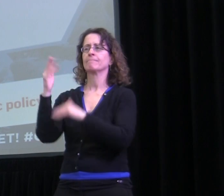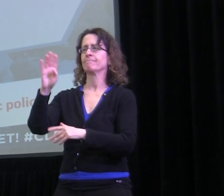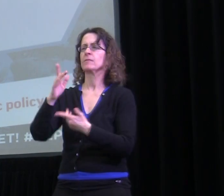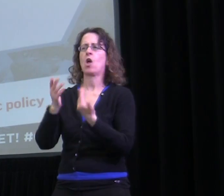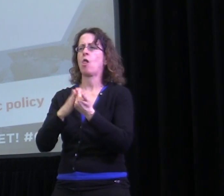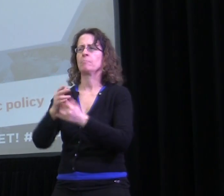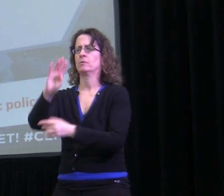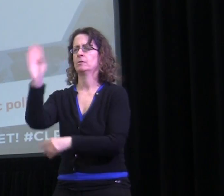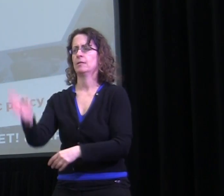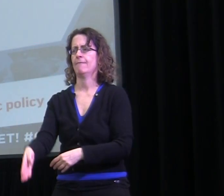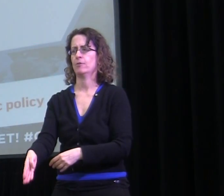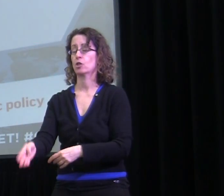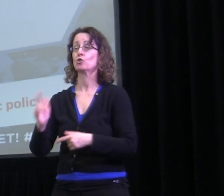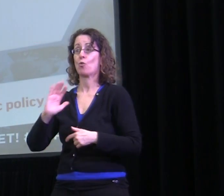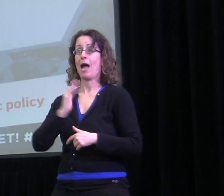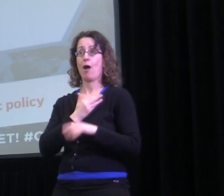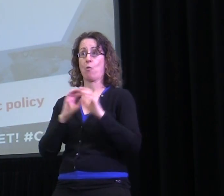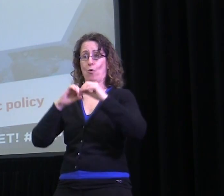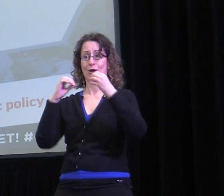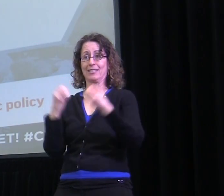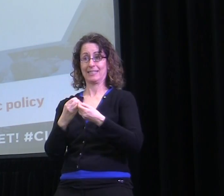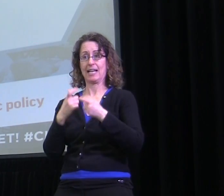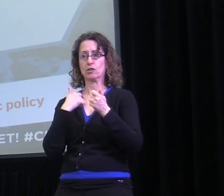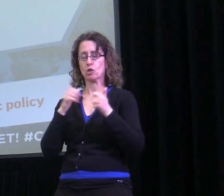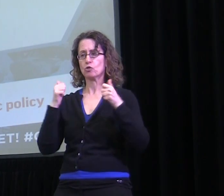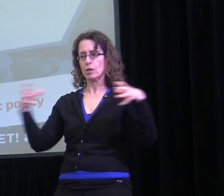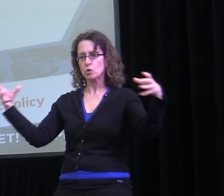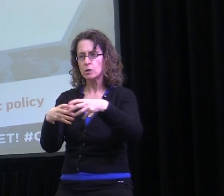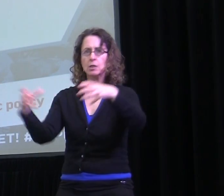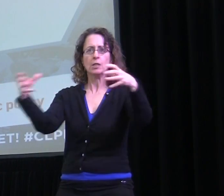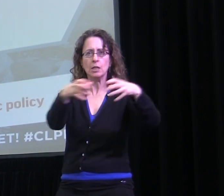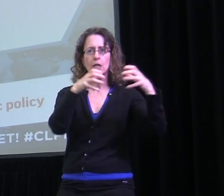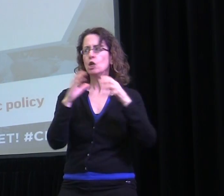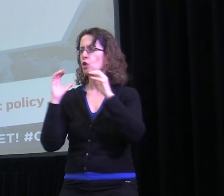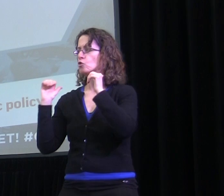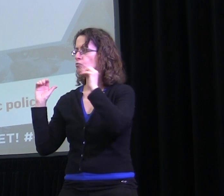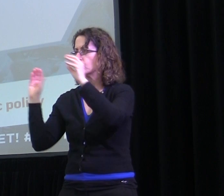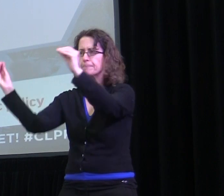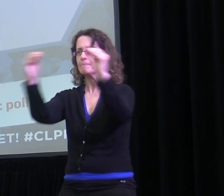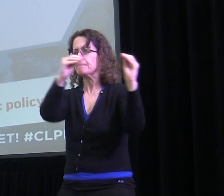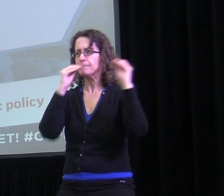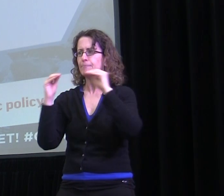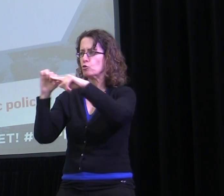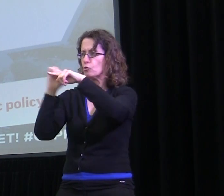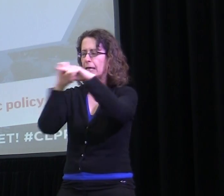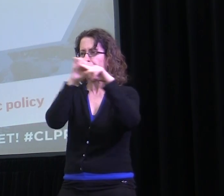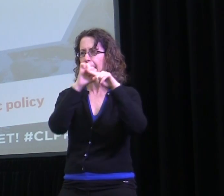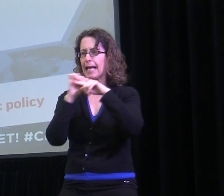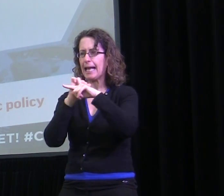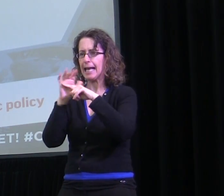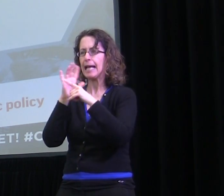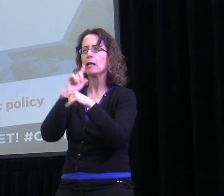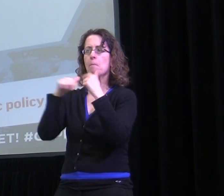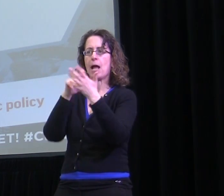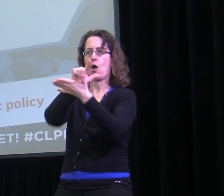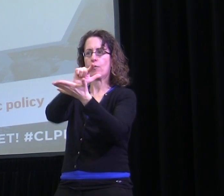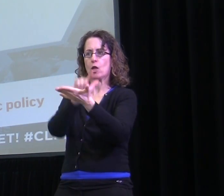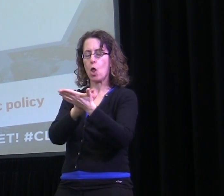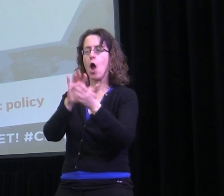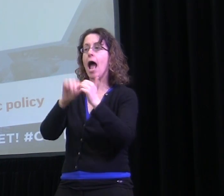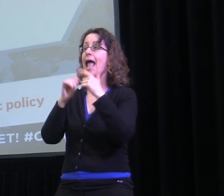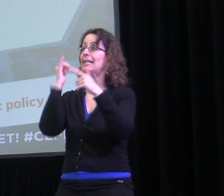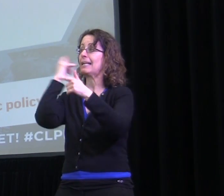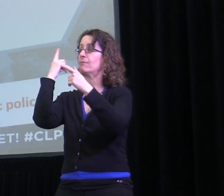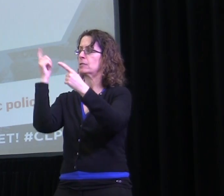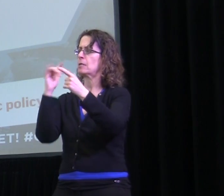implementation. Our task is organizing and training people in our communities to know about this legislation and know what to do if a family or friend has been